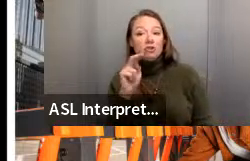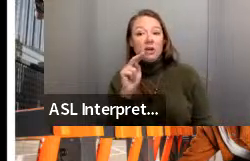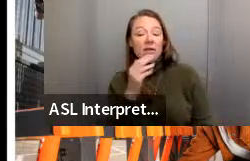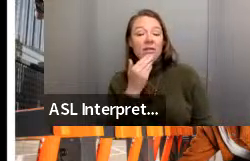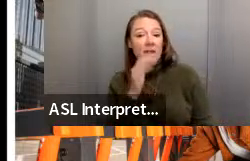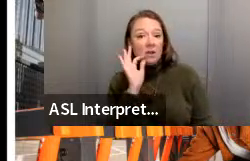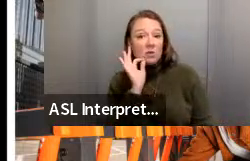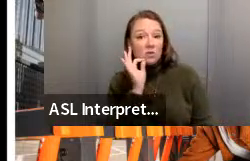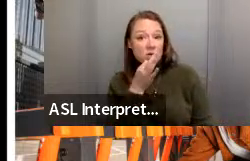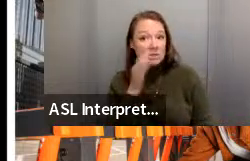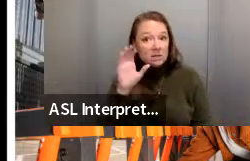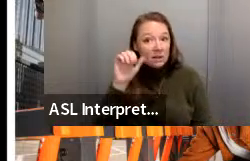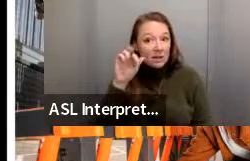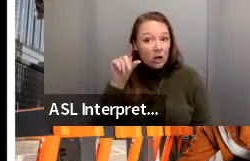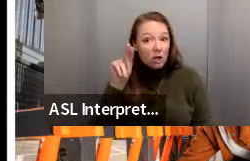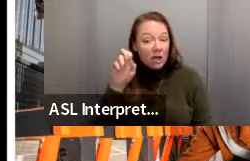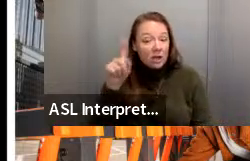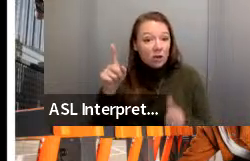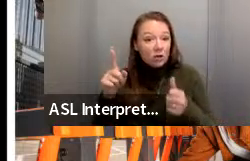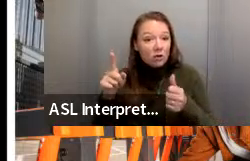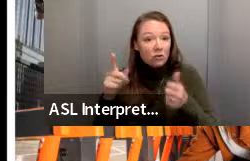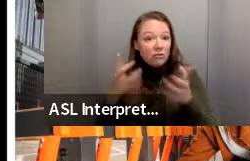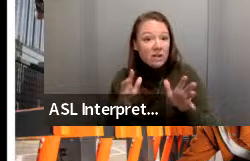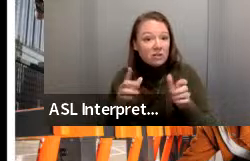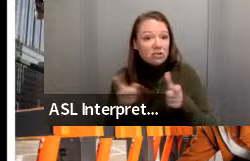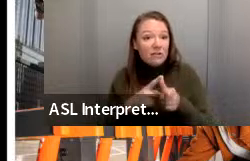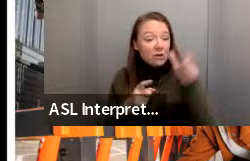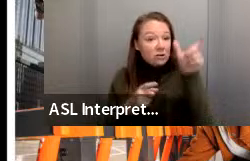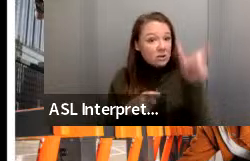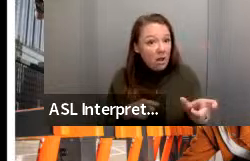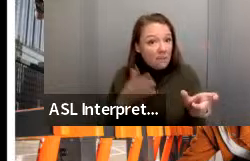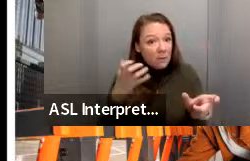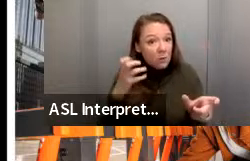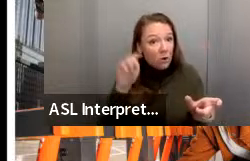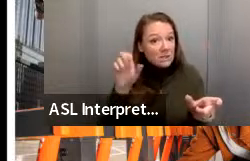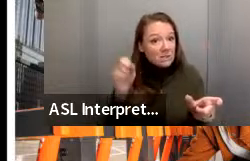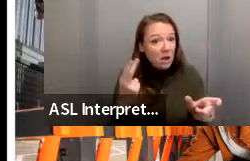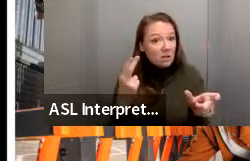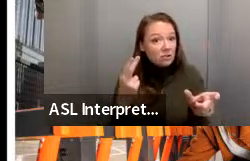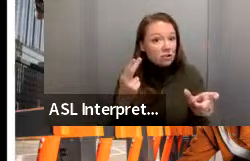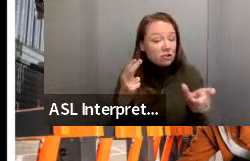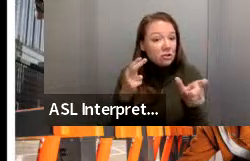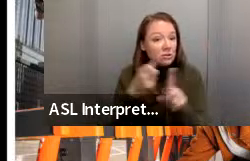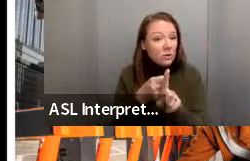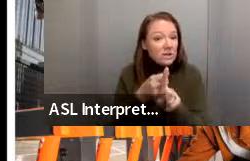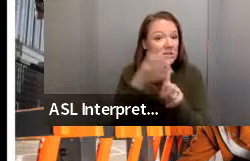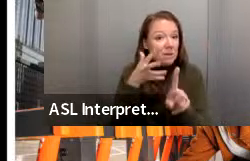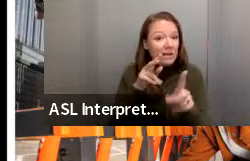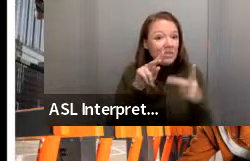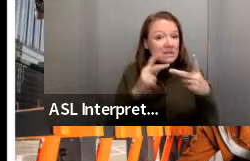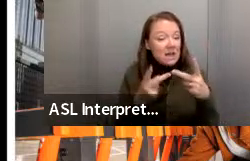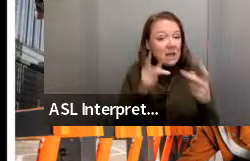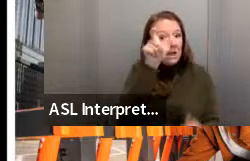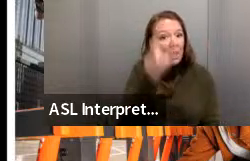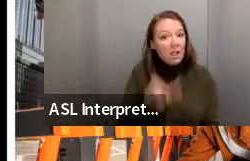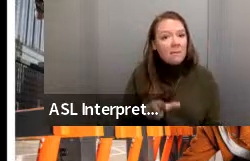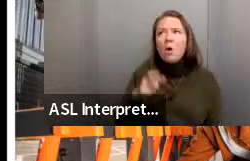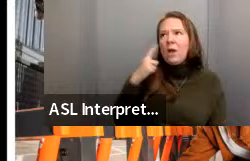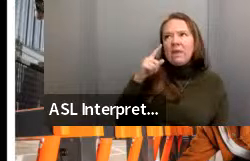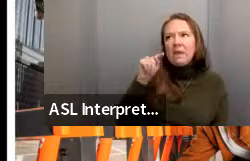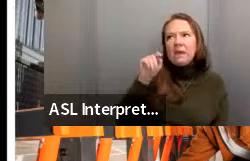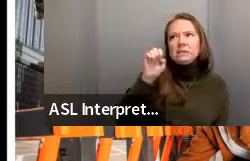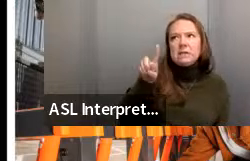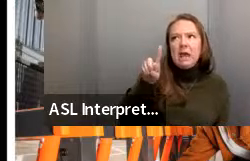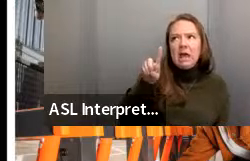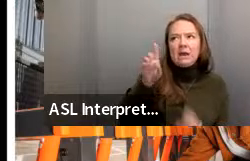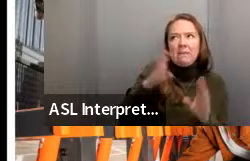Caroline, were you finished up with the first column? Did you want Tosh to take the second column? I believe Ted was going to take the second column,